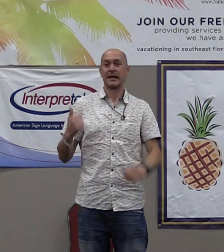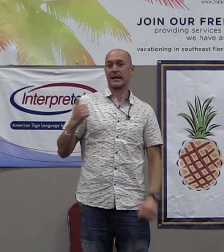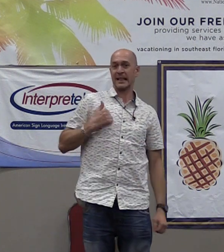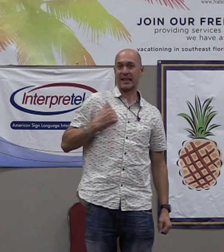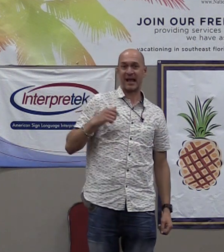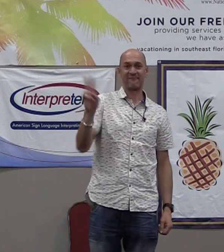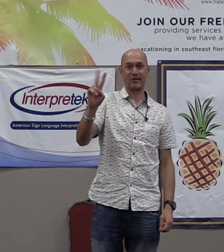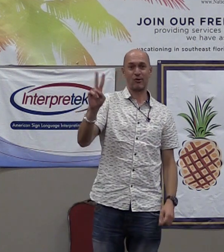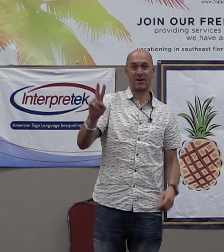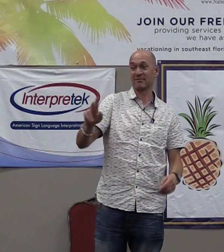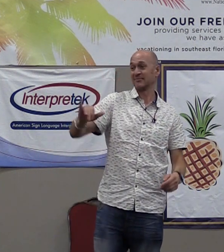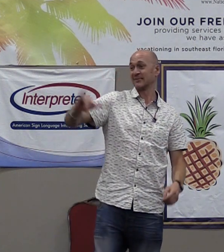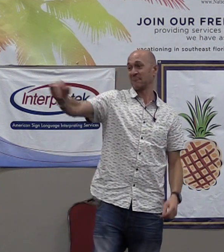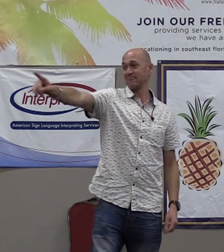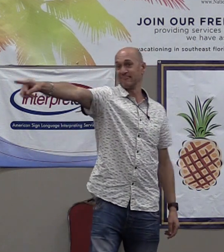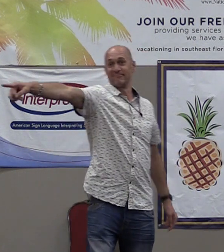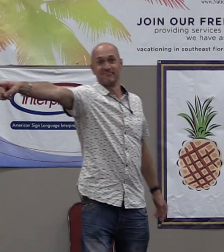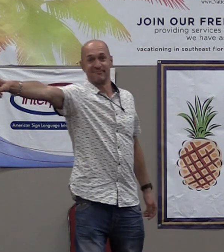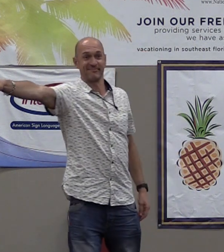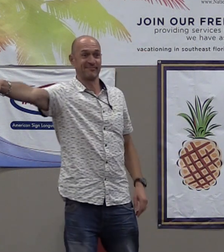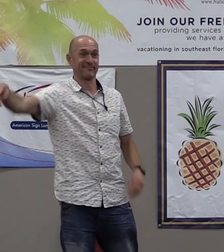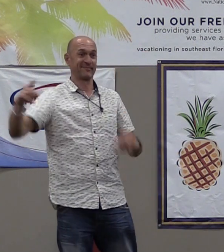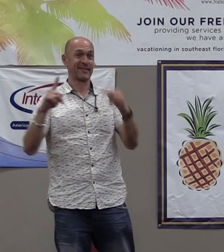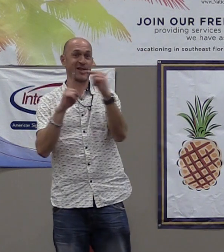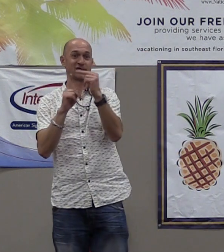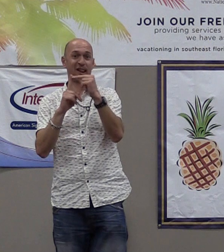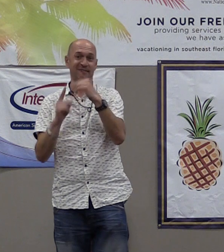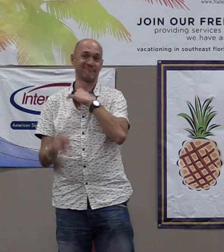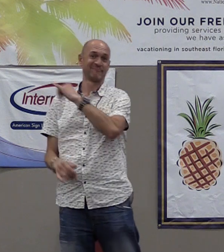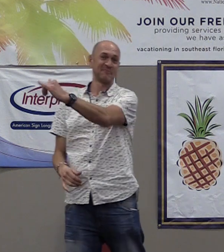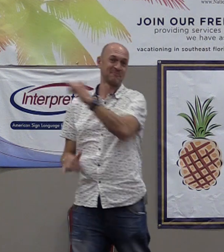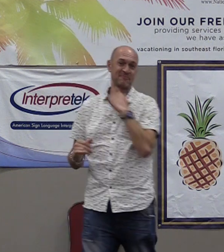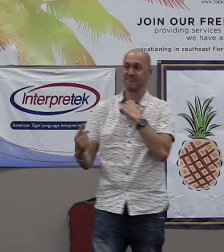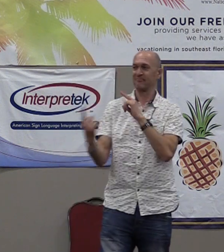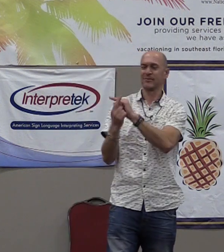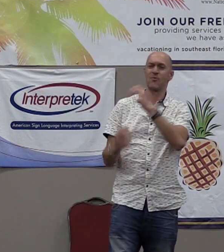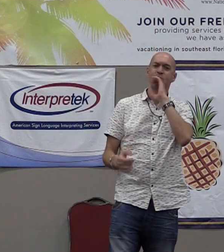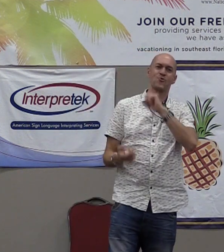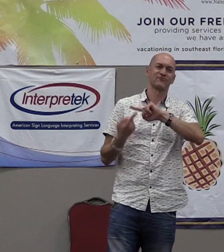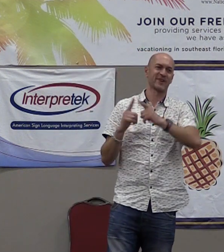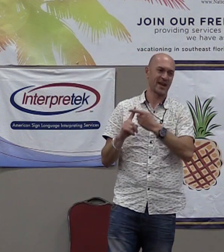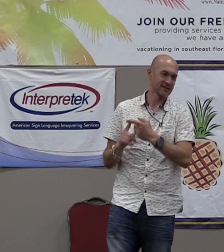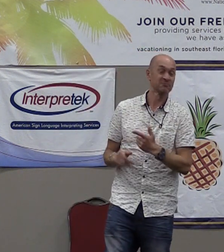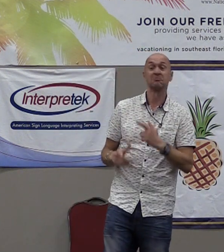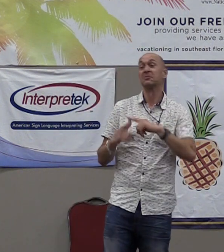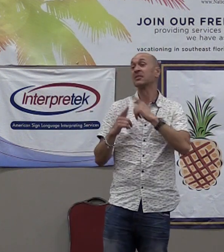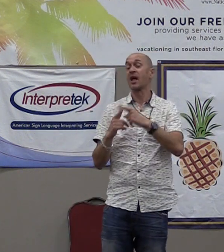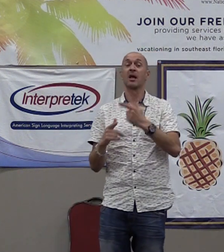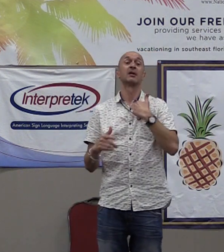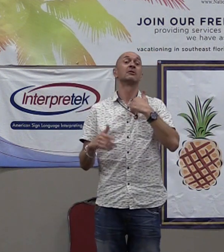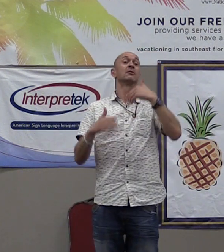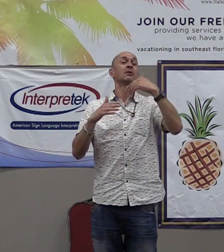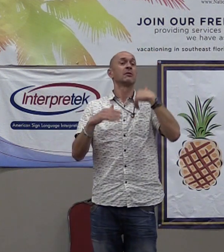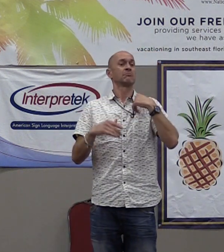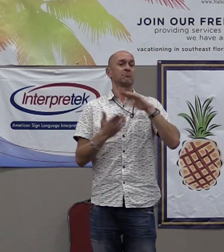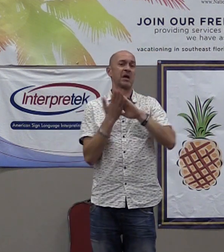Moscow. And I moved to Canada, Vancouver, just like this guy over here, like Nigel. He's my old